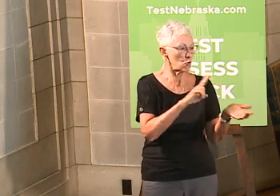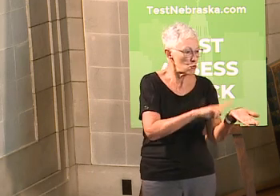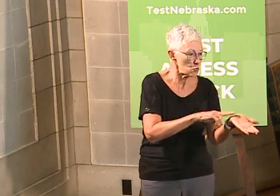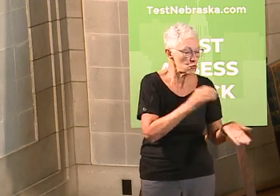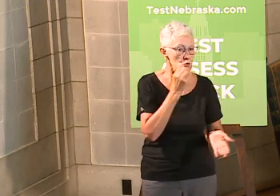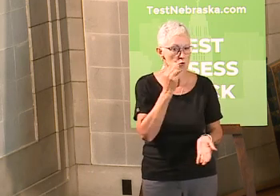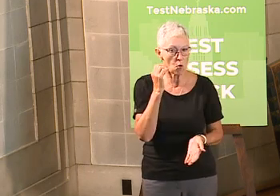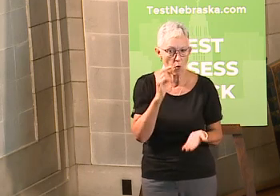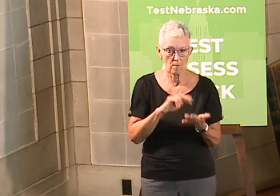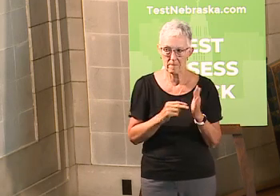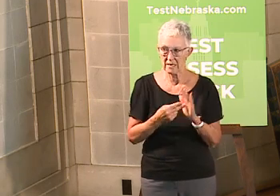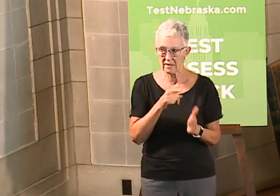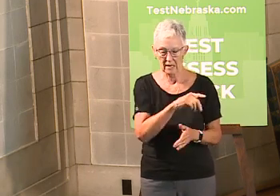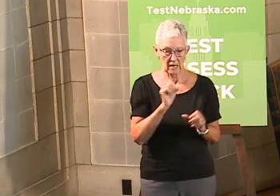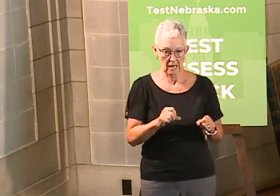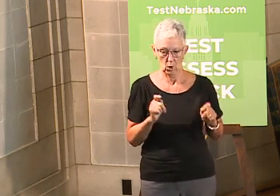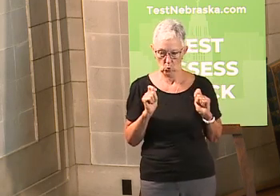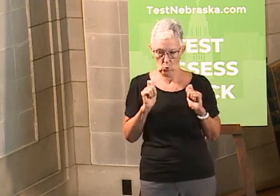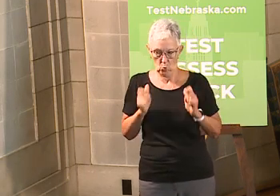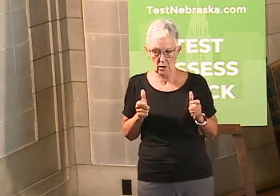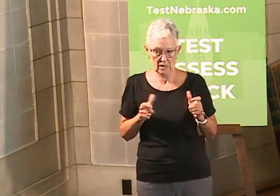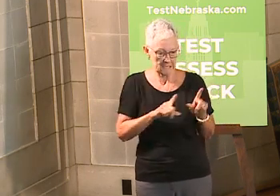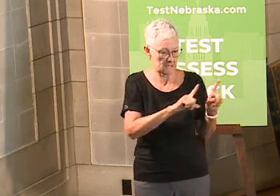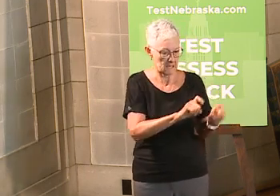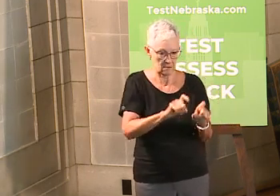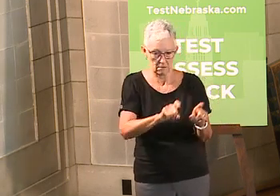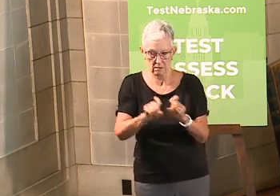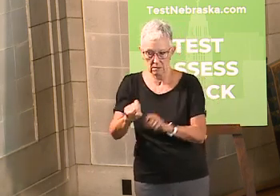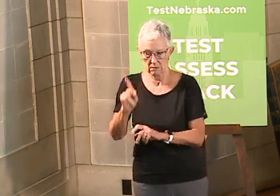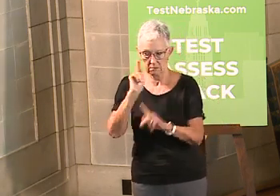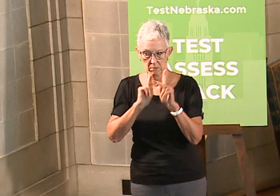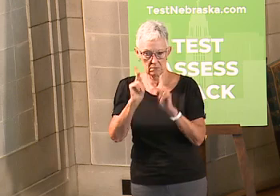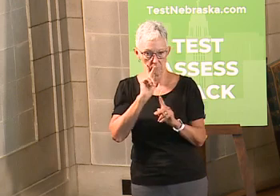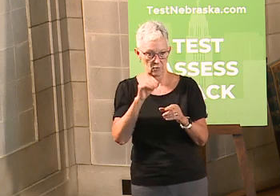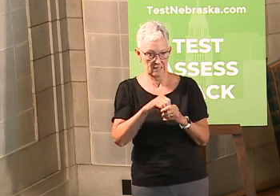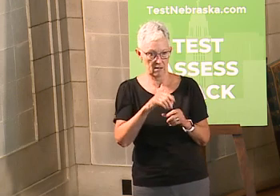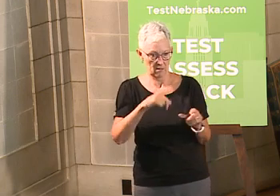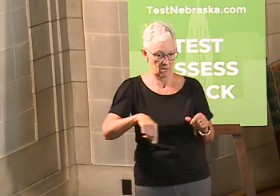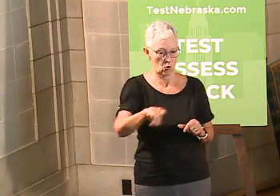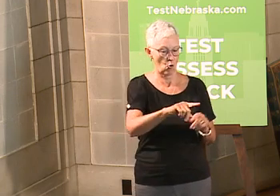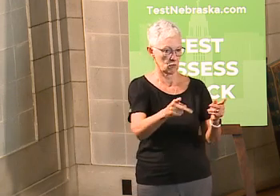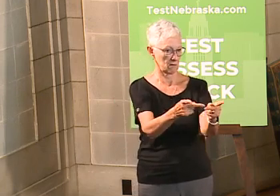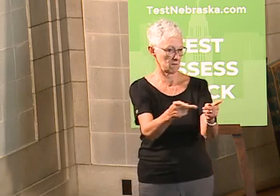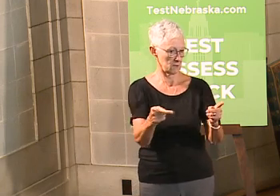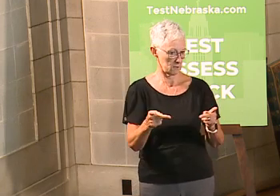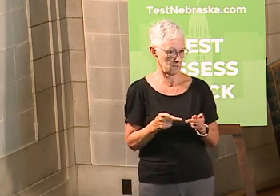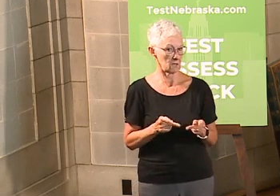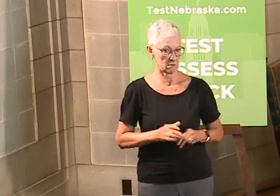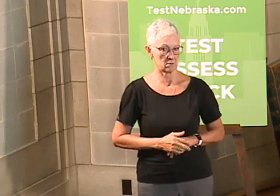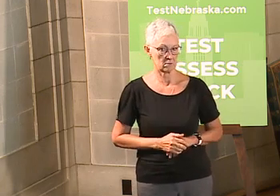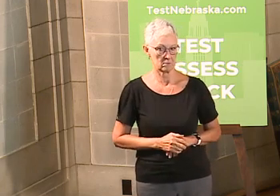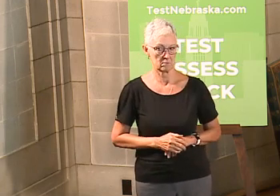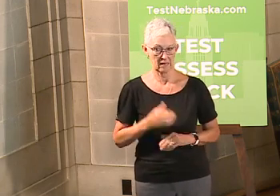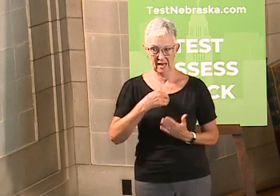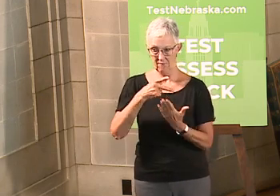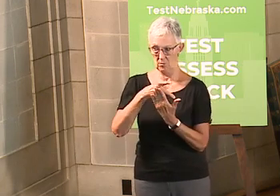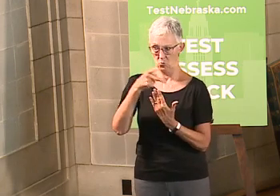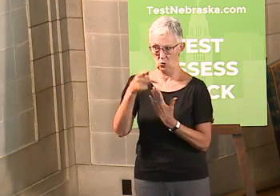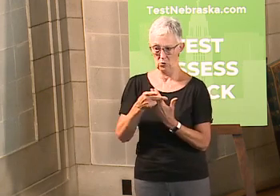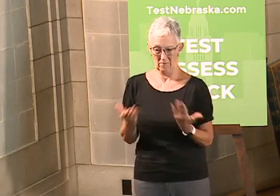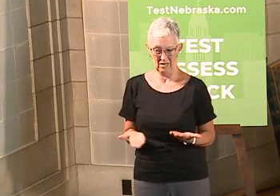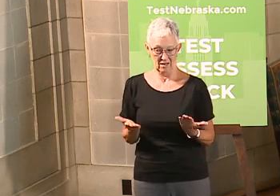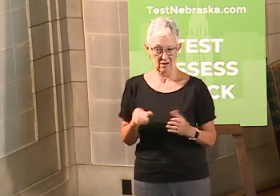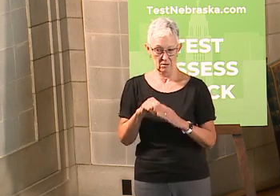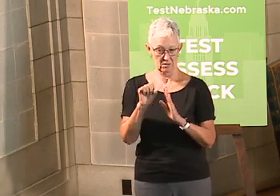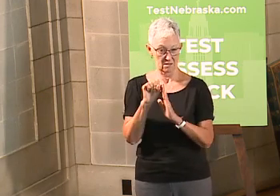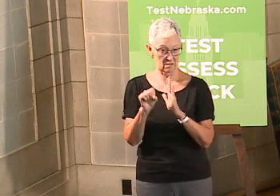residents, and so that's another step to be able to help protect those folks. We've had a program in place here at the state for about 4 years called the ICAP